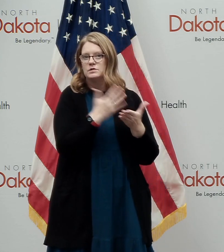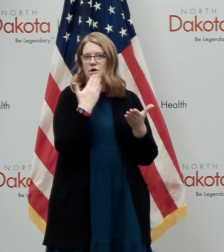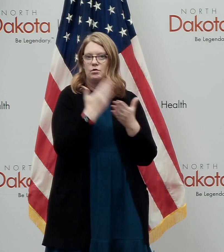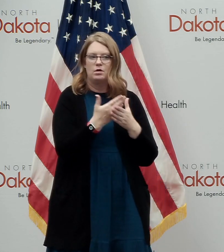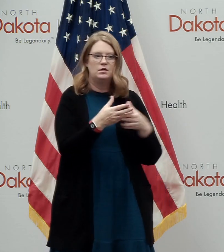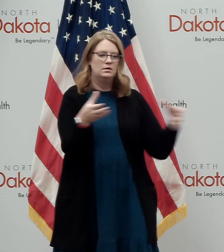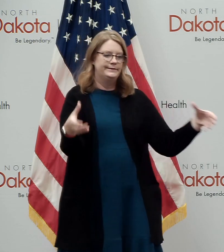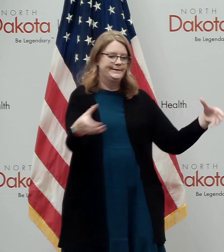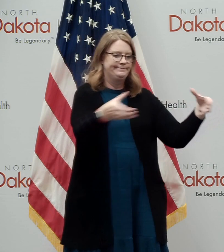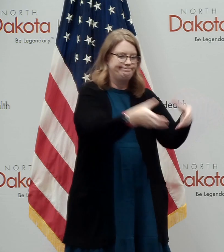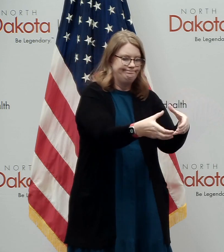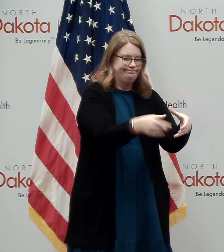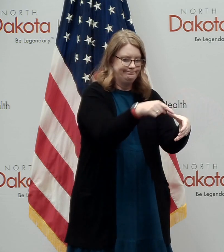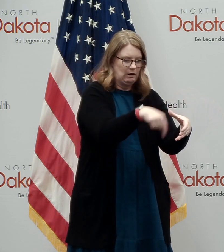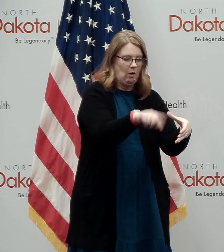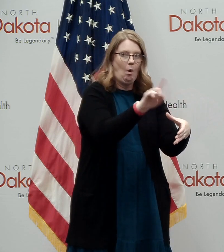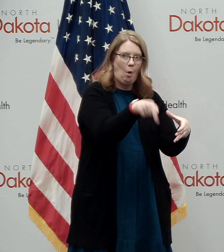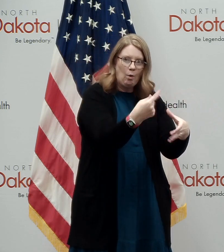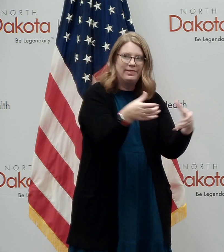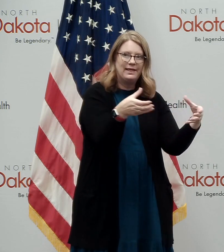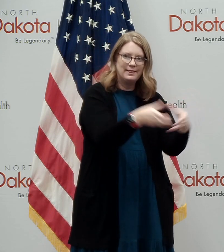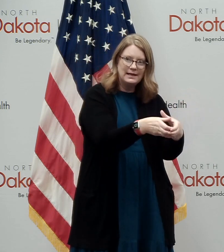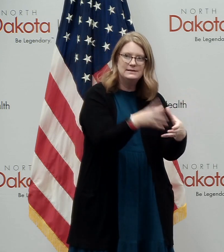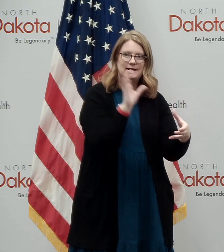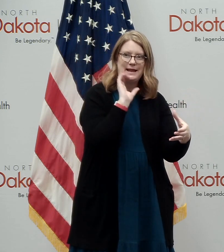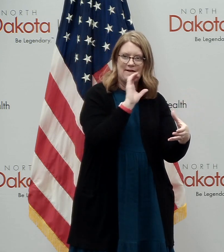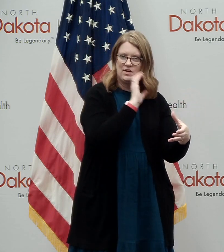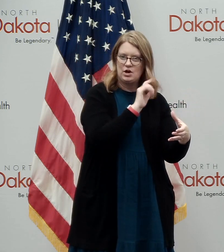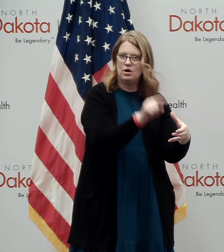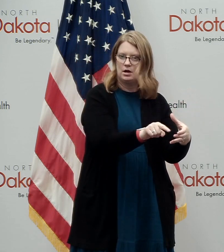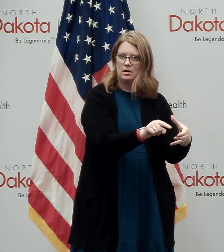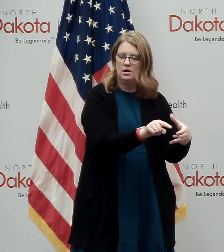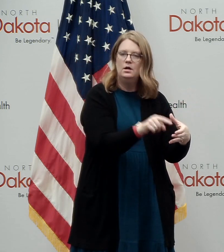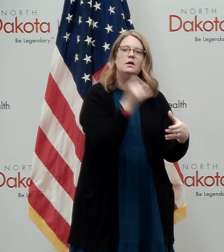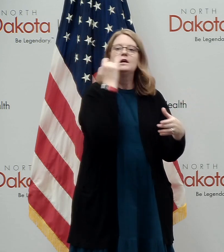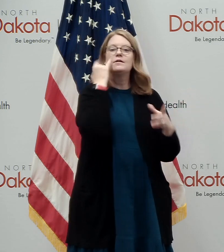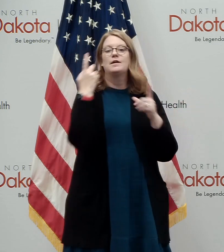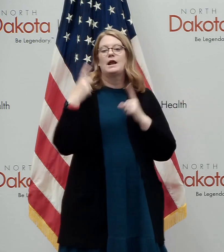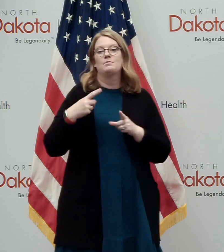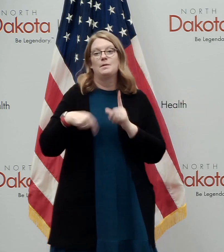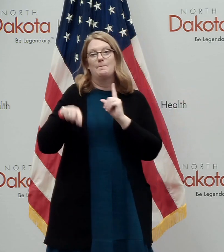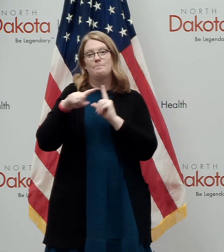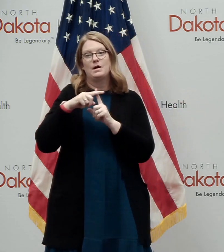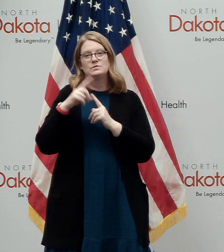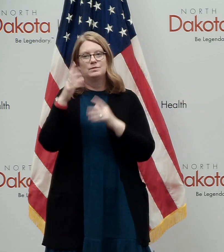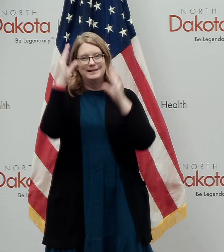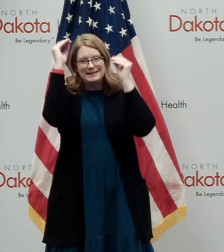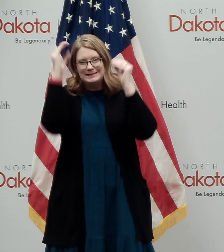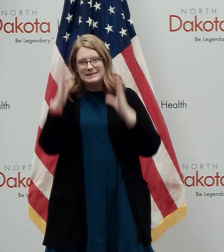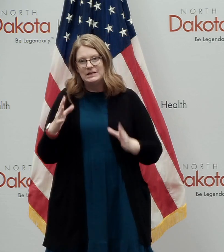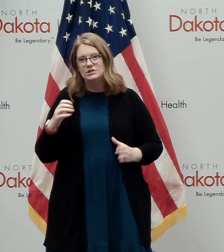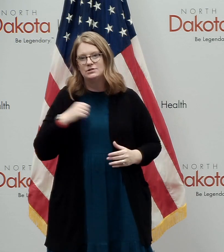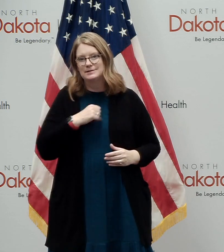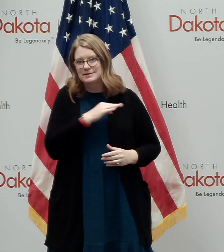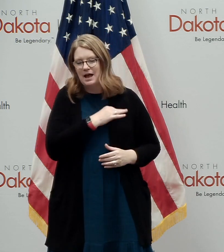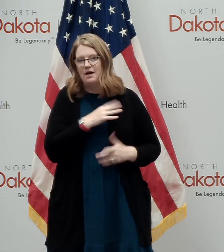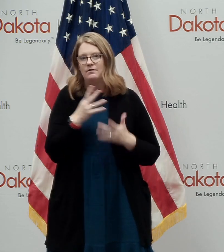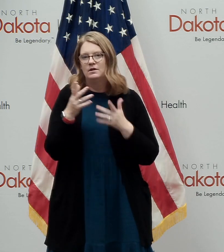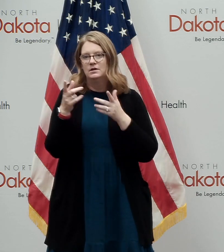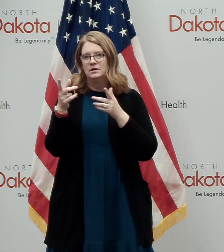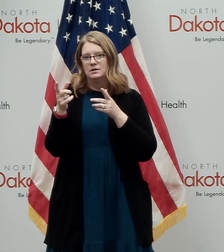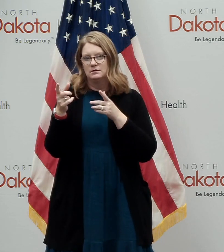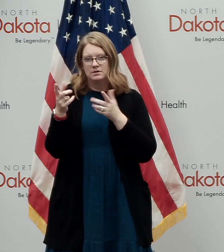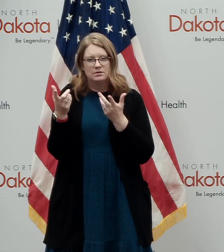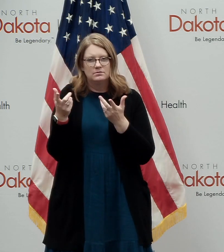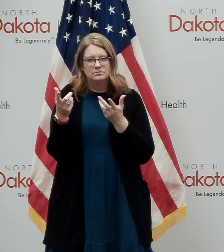kids in the cafeteria and other places. So if we do have a positive with a teacher, staff, administrator, or student, it has less impact on the